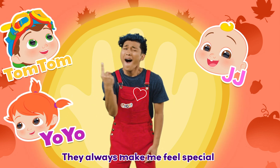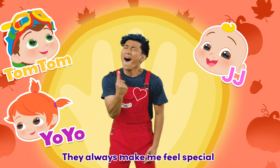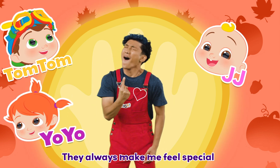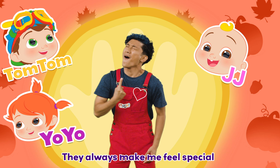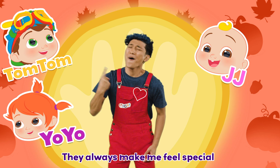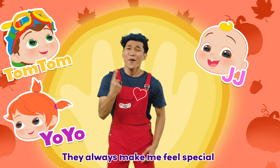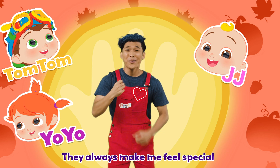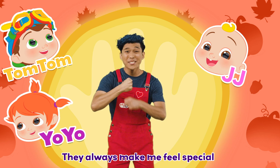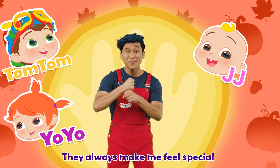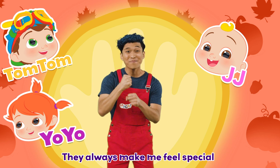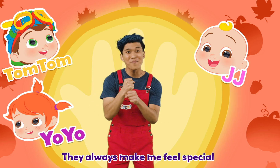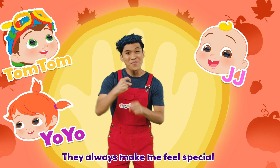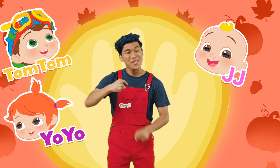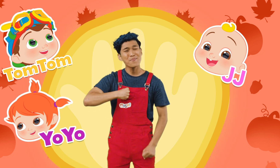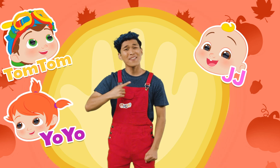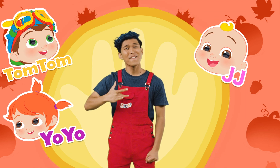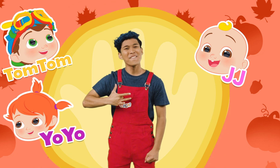make me feel special.